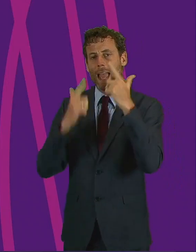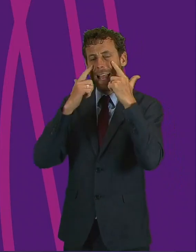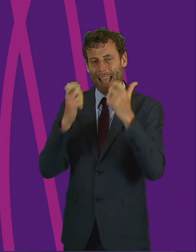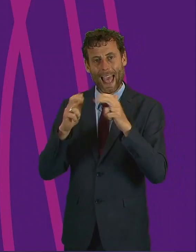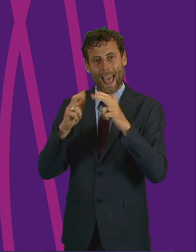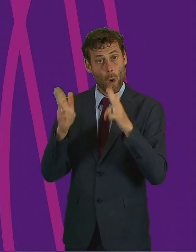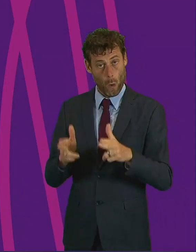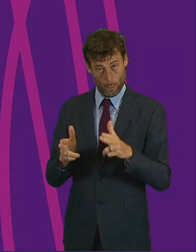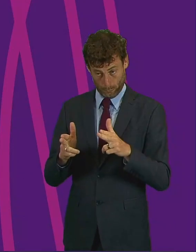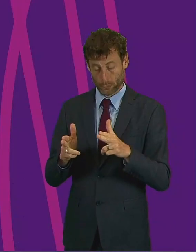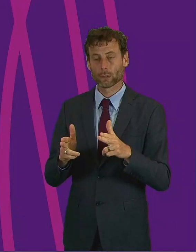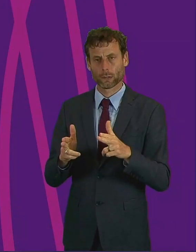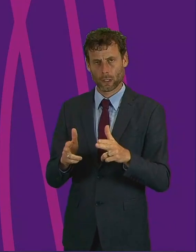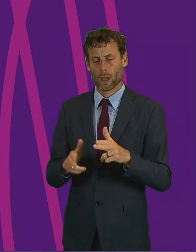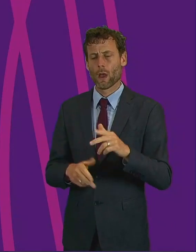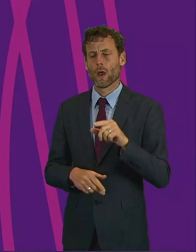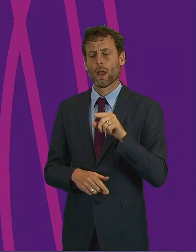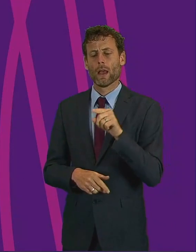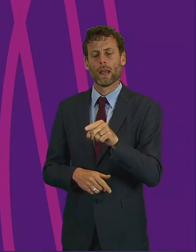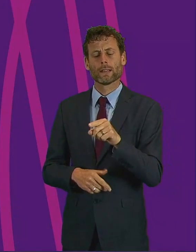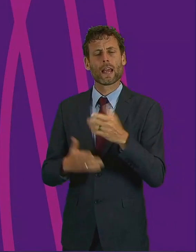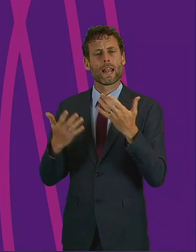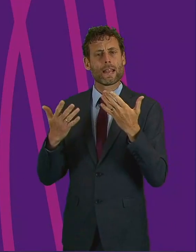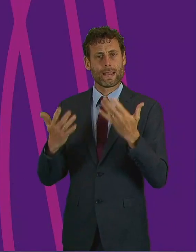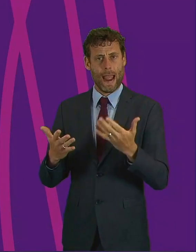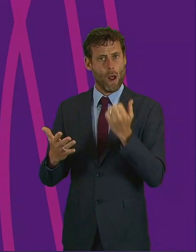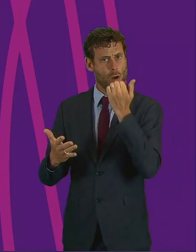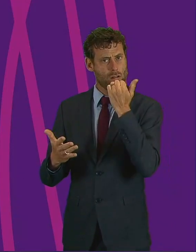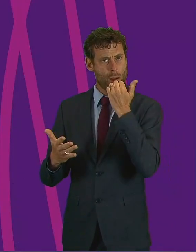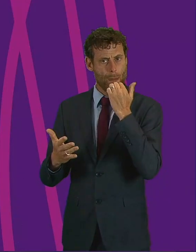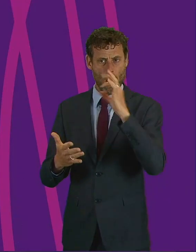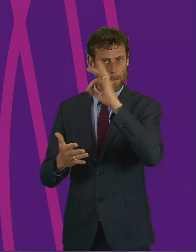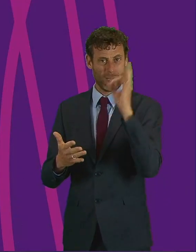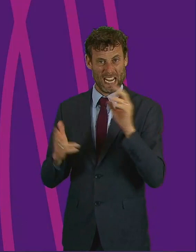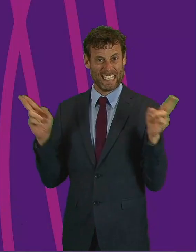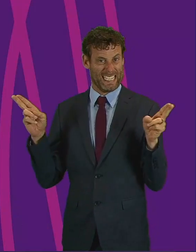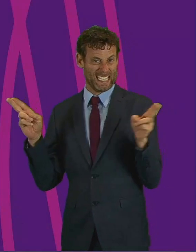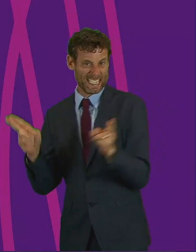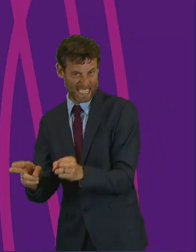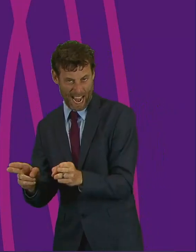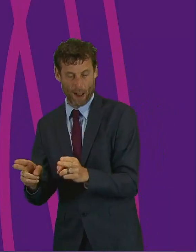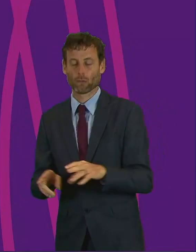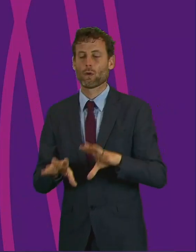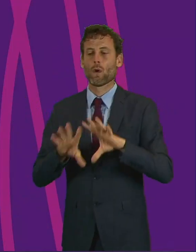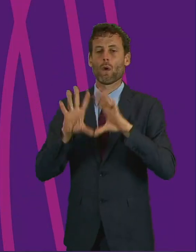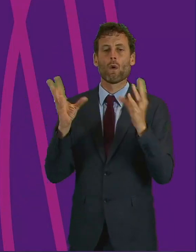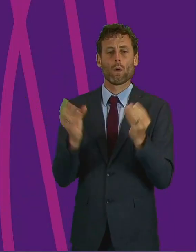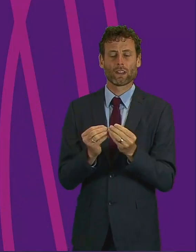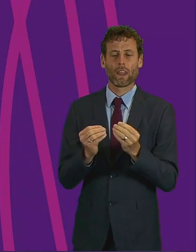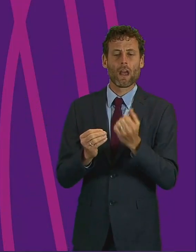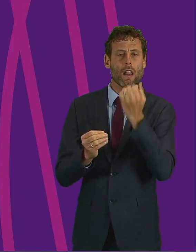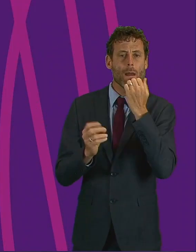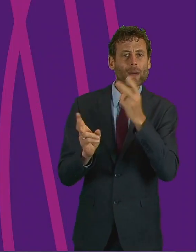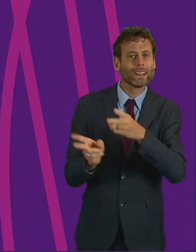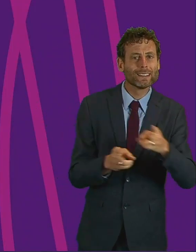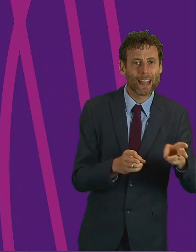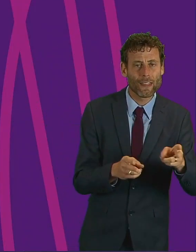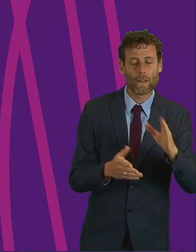is down from 54% in the previous week. And the number of COVID-19 deaths in care homes also reduced again